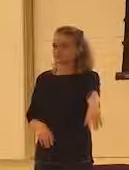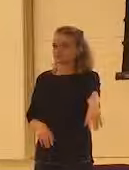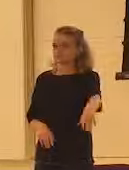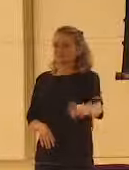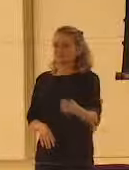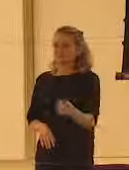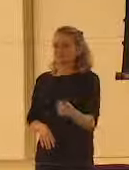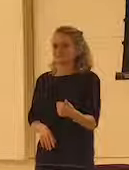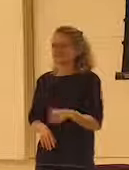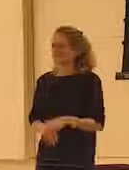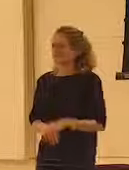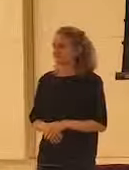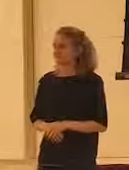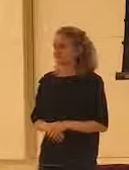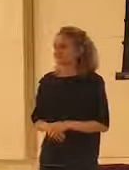You guys okay, Jane?